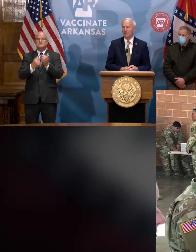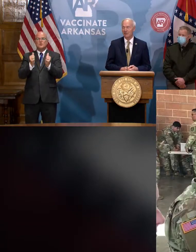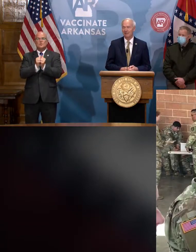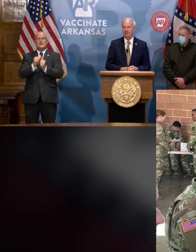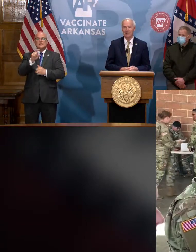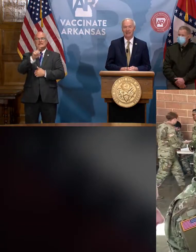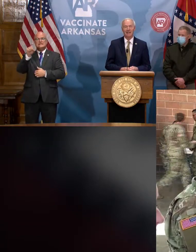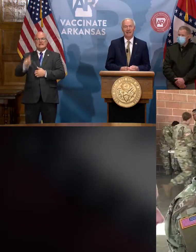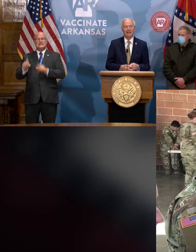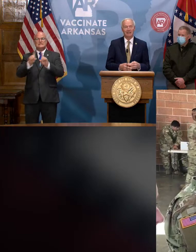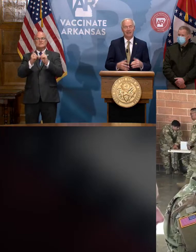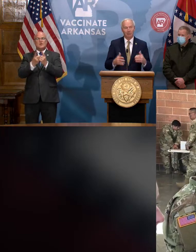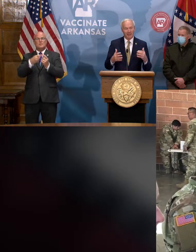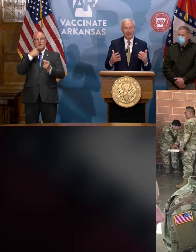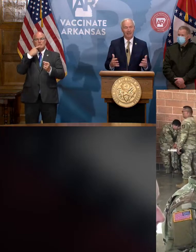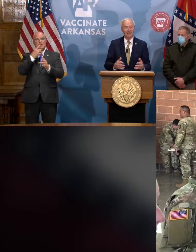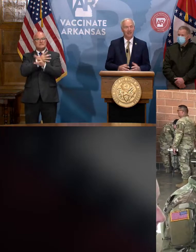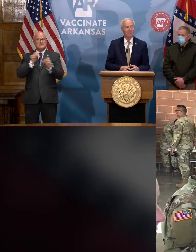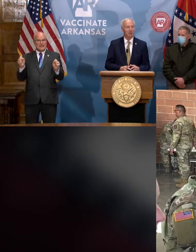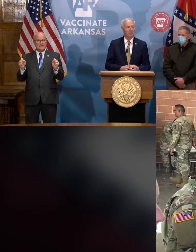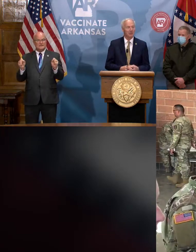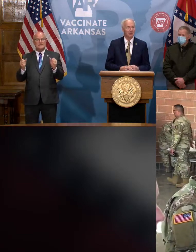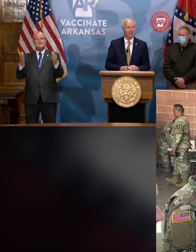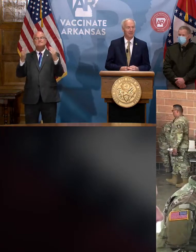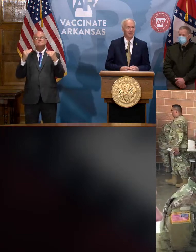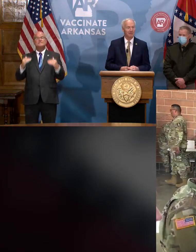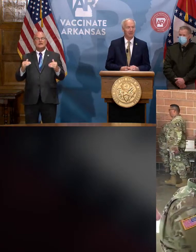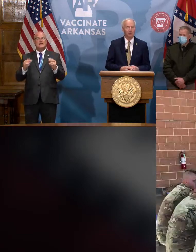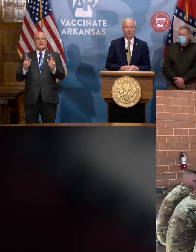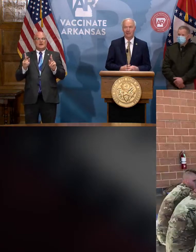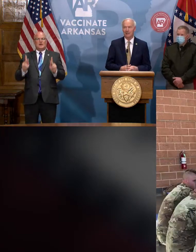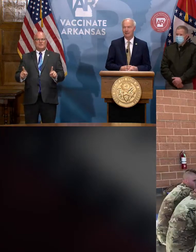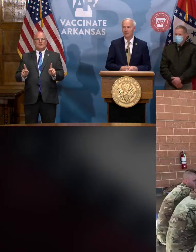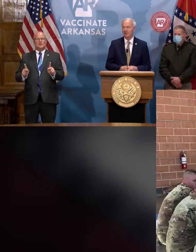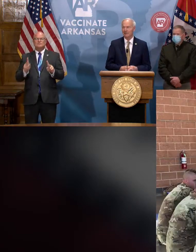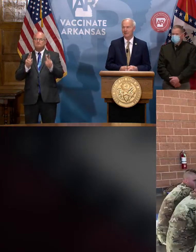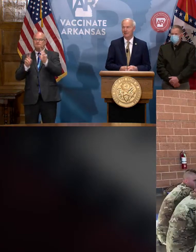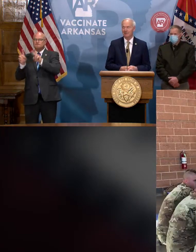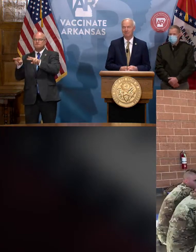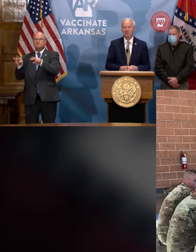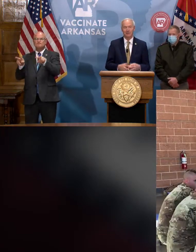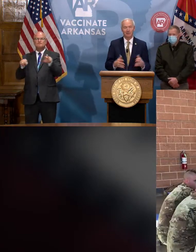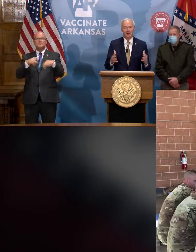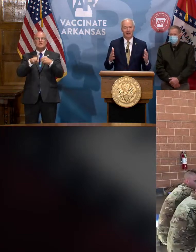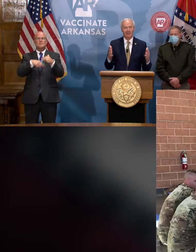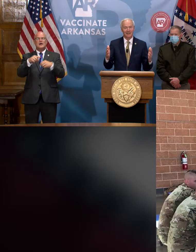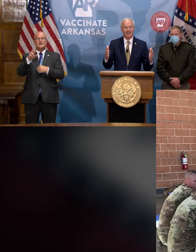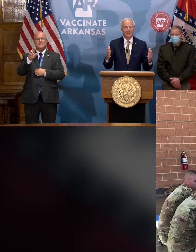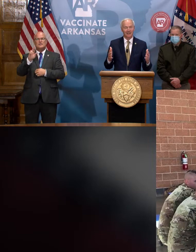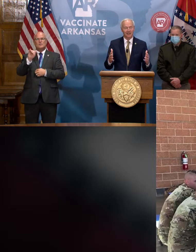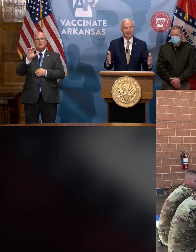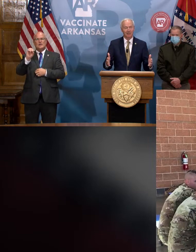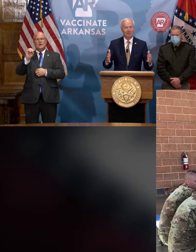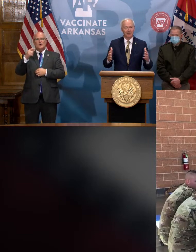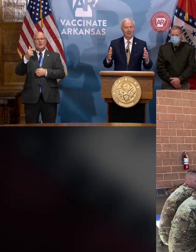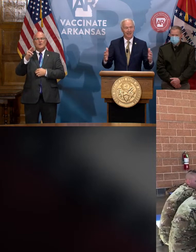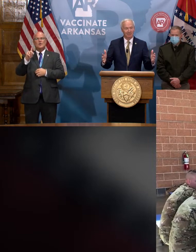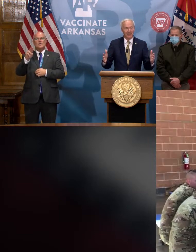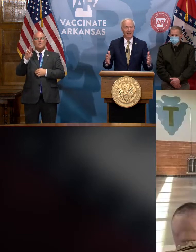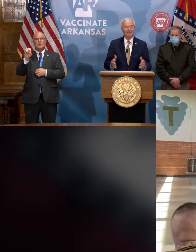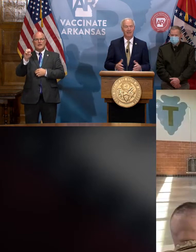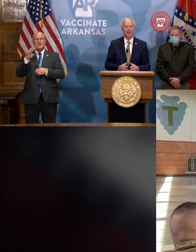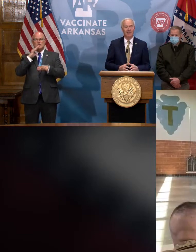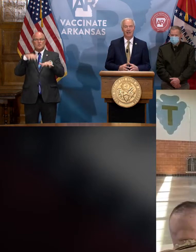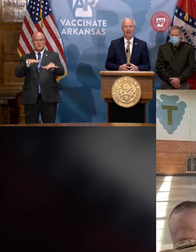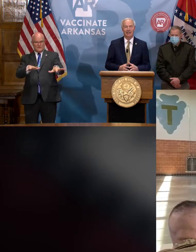of Public Safety. And then we had a personal view of the Rio Grande River and